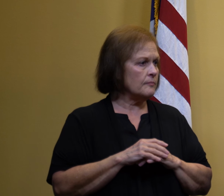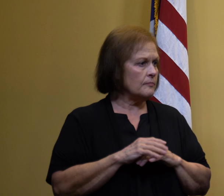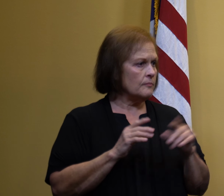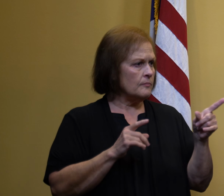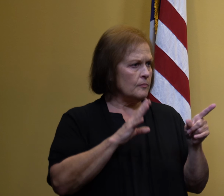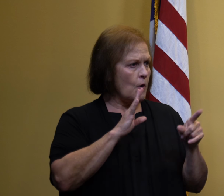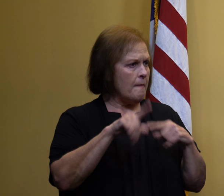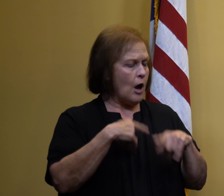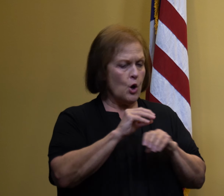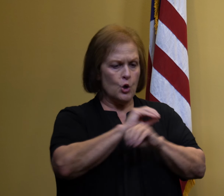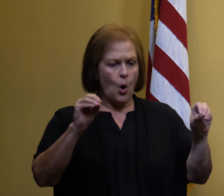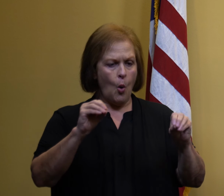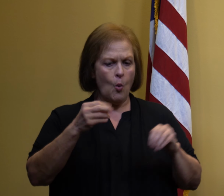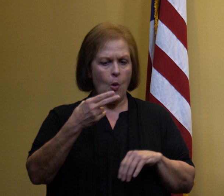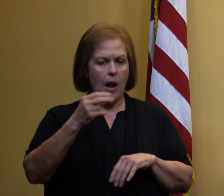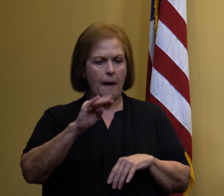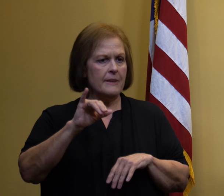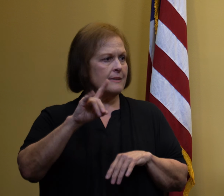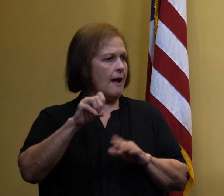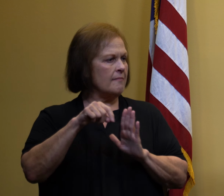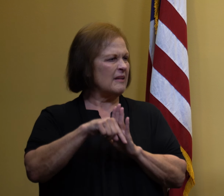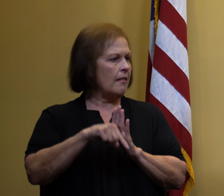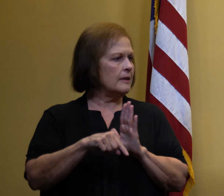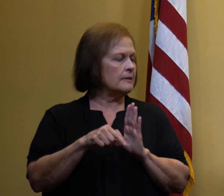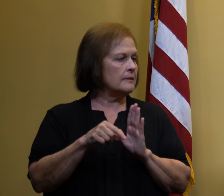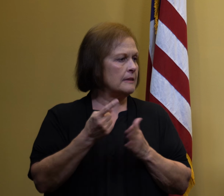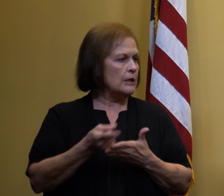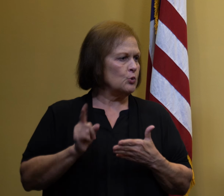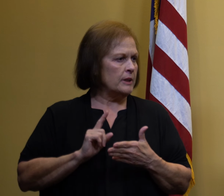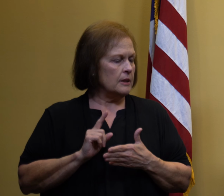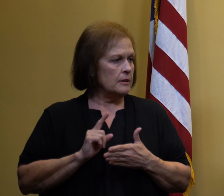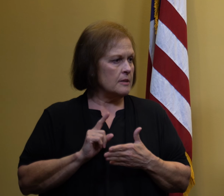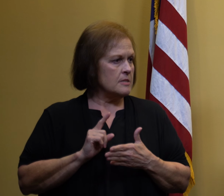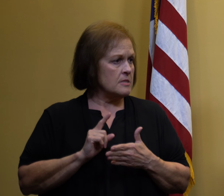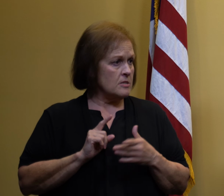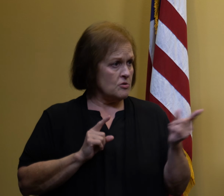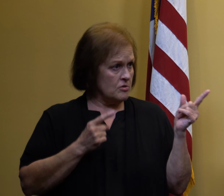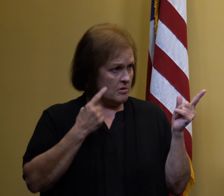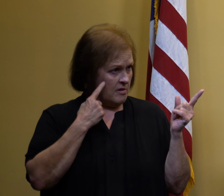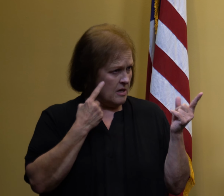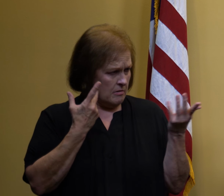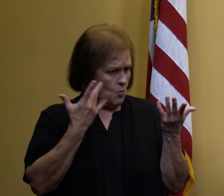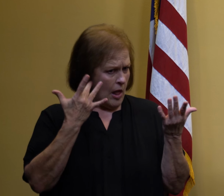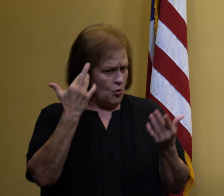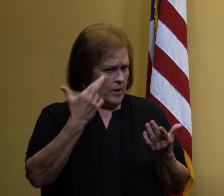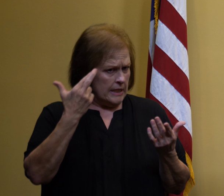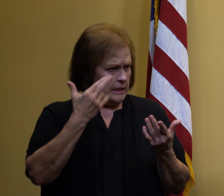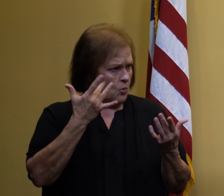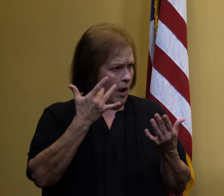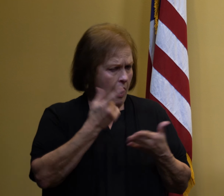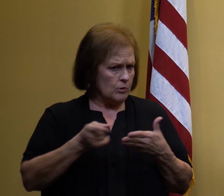about no homicides last week. Do you have any factors that you think went into that? Anything that went right last